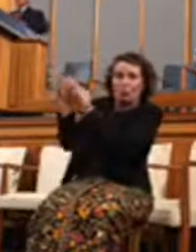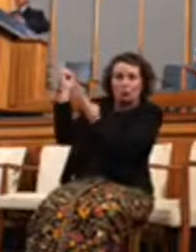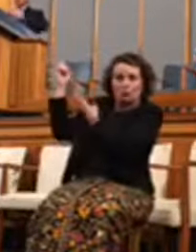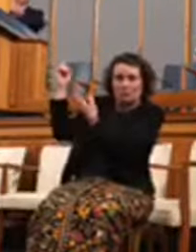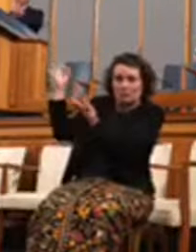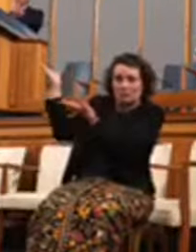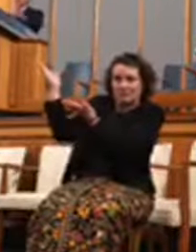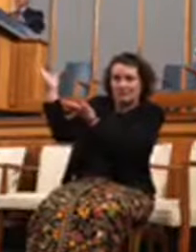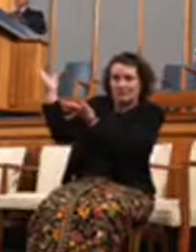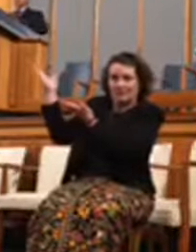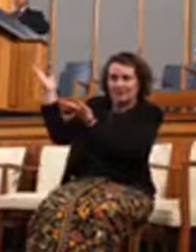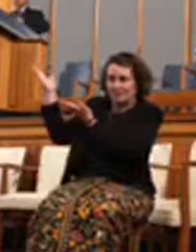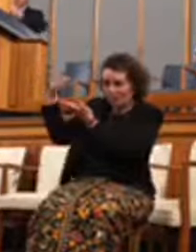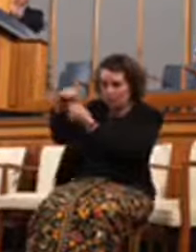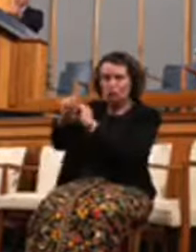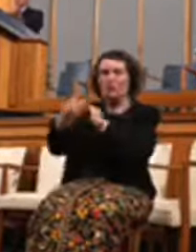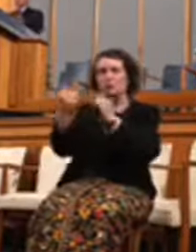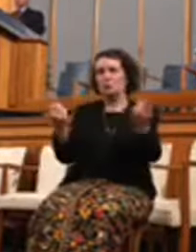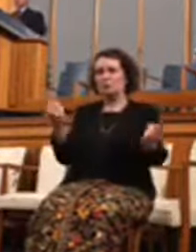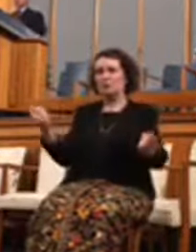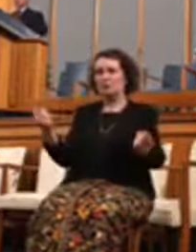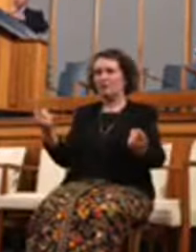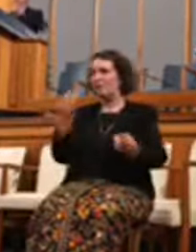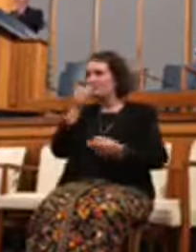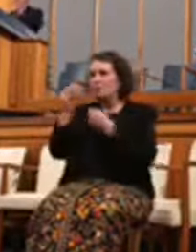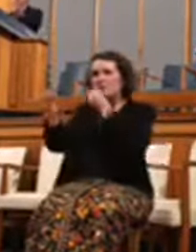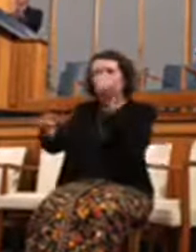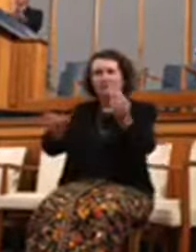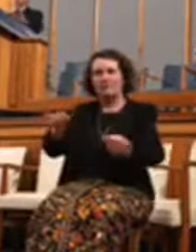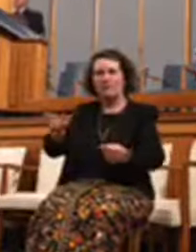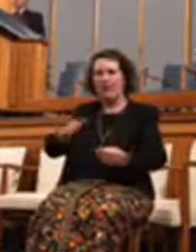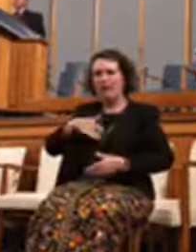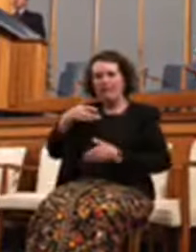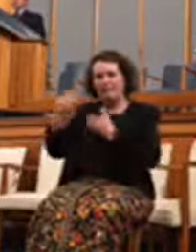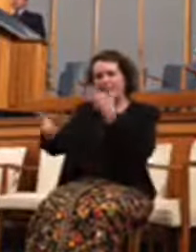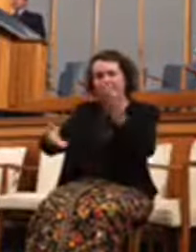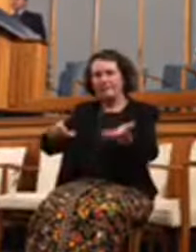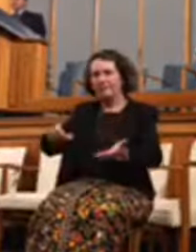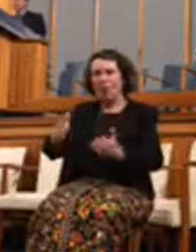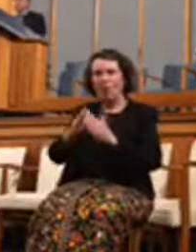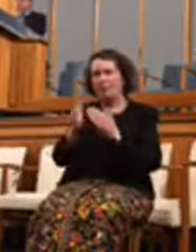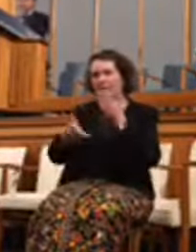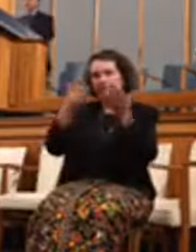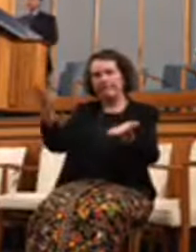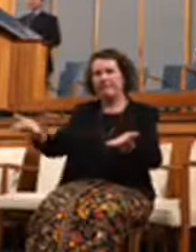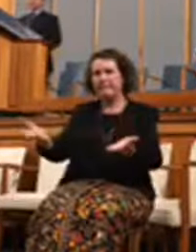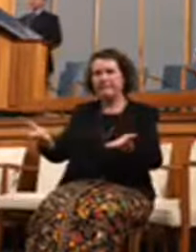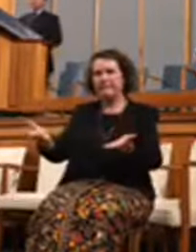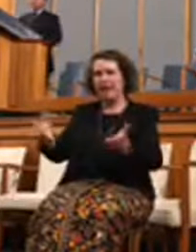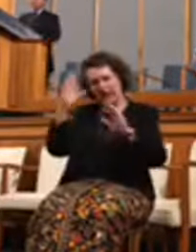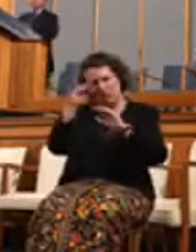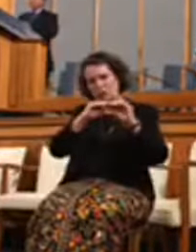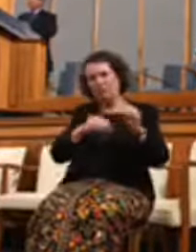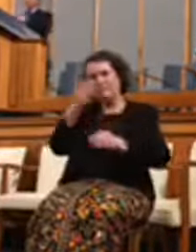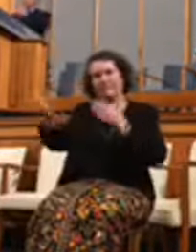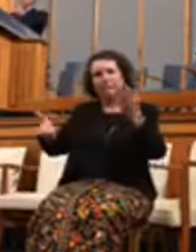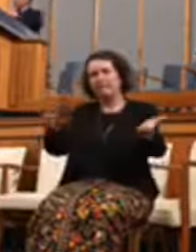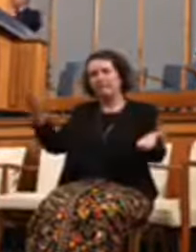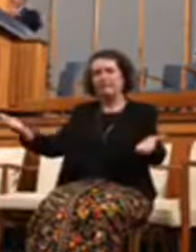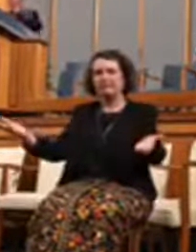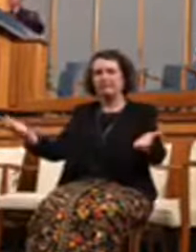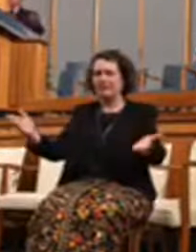you, He provides for you, He gives you good health, He gives you a roof over your head, He gives you education, He gives